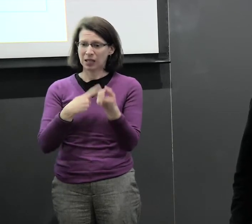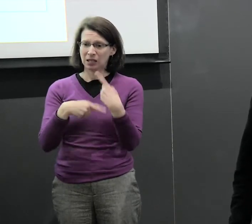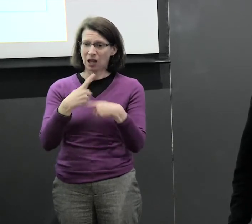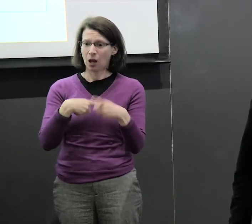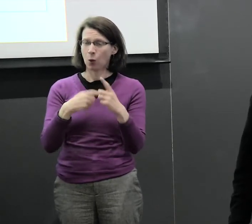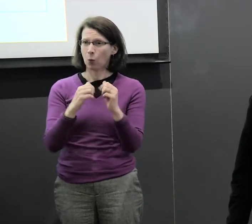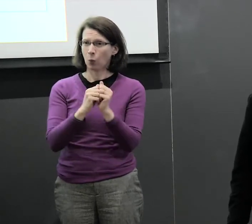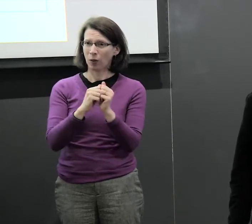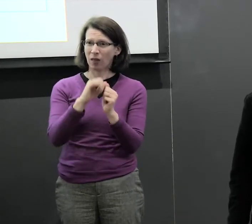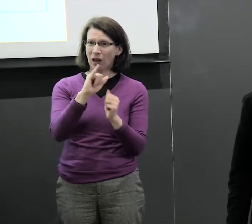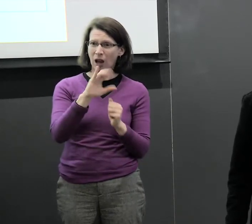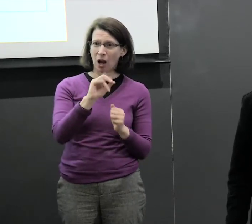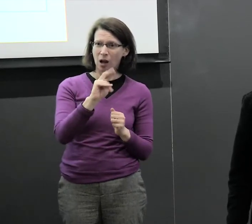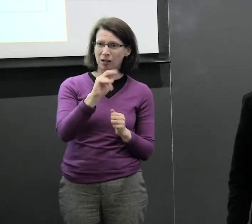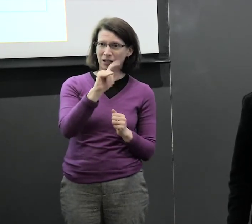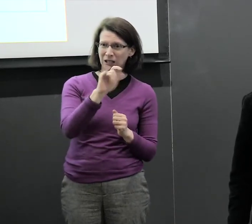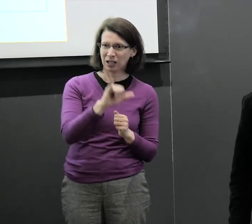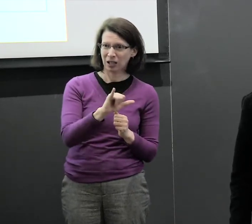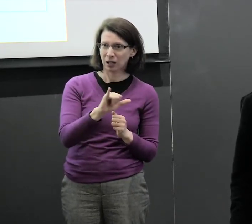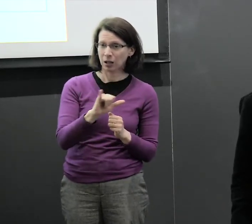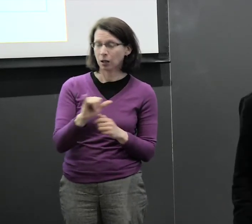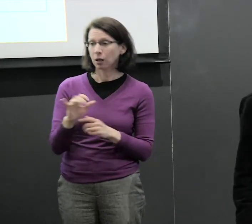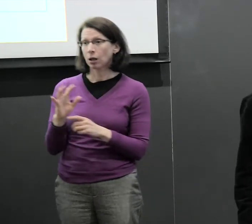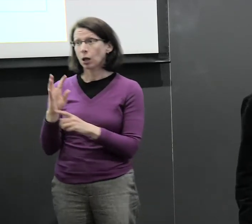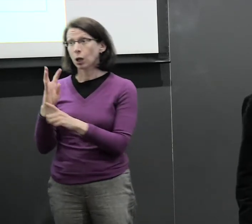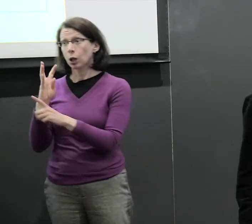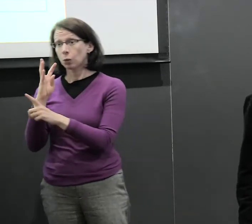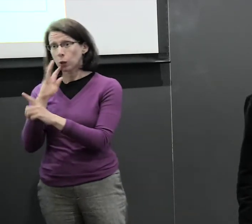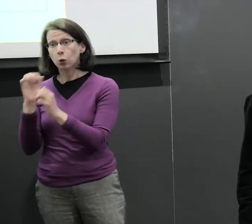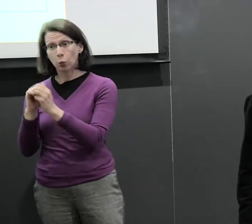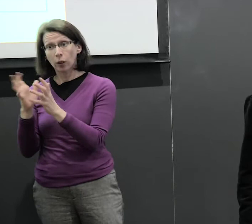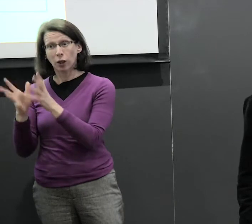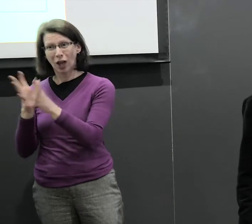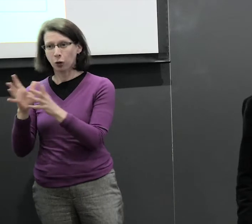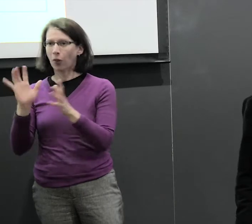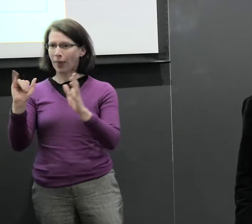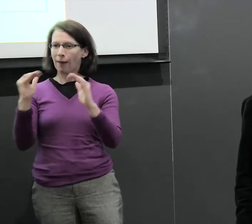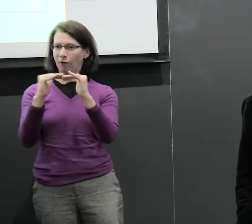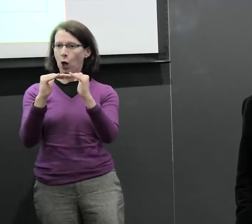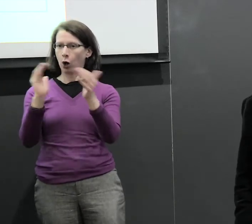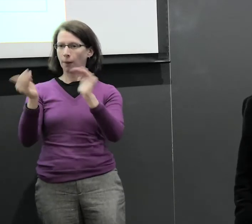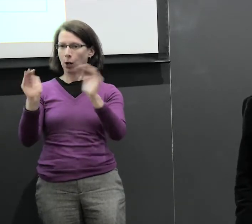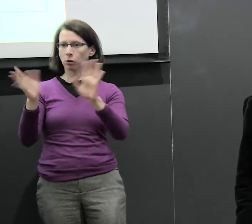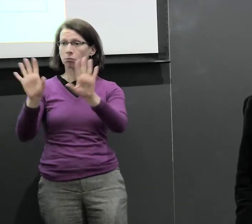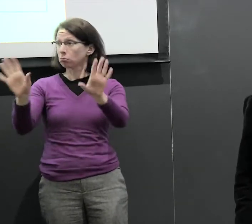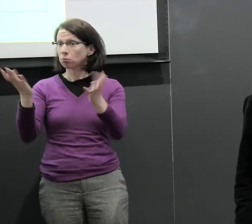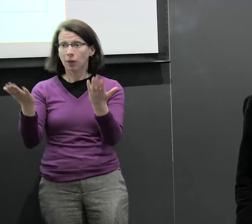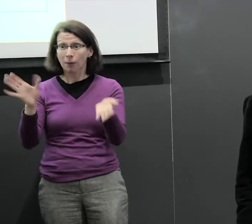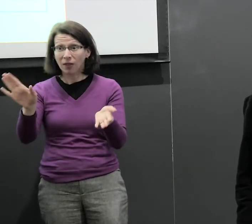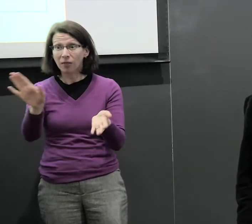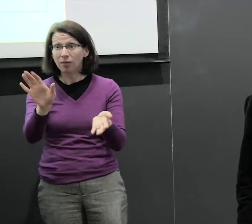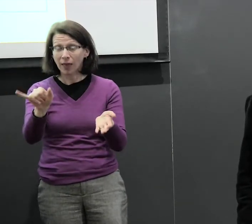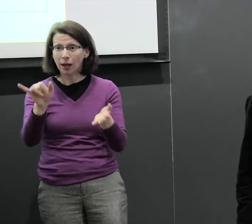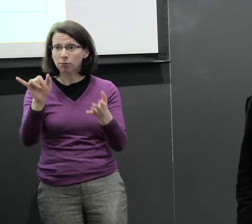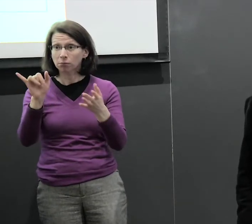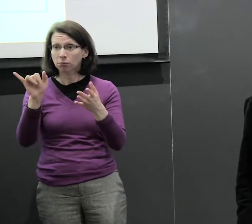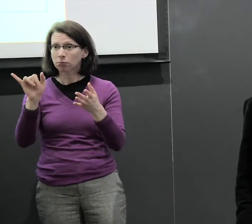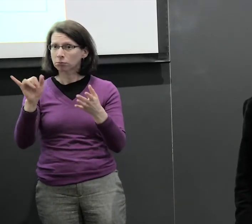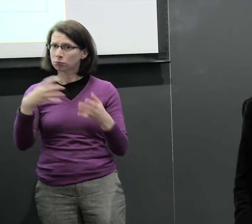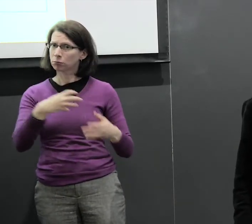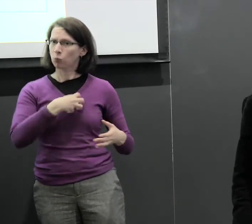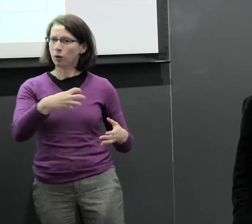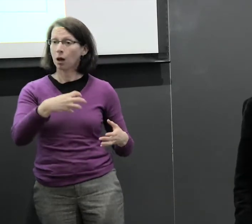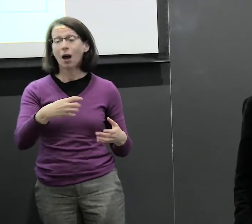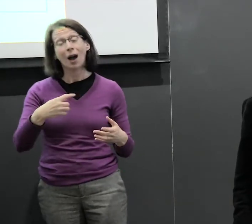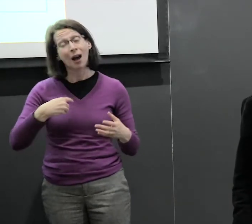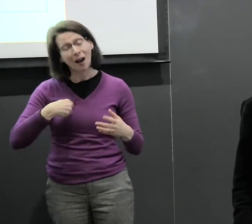iconicity to speech with gestures, not to speech alone. I started by completely going in that direction by saying that